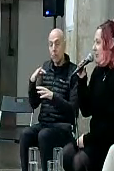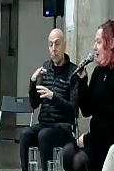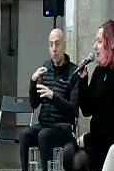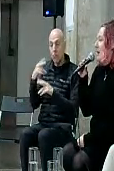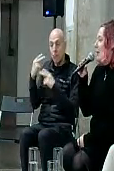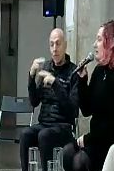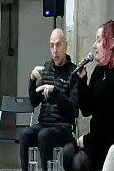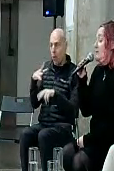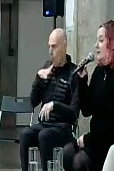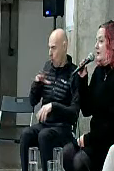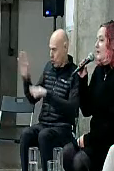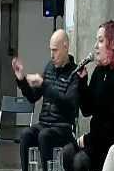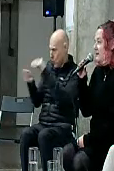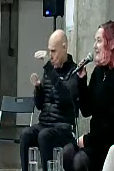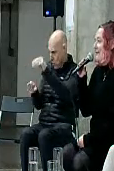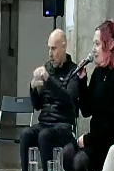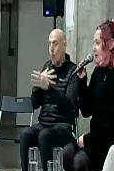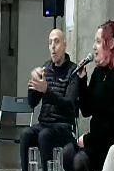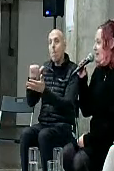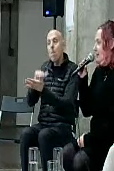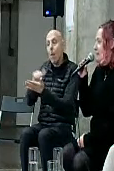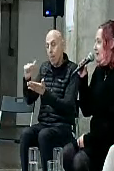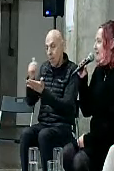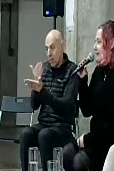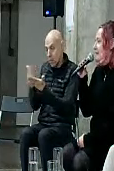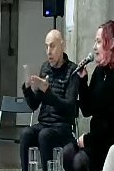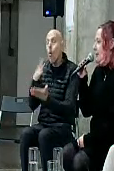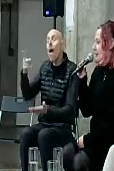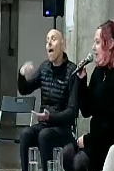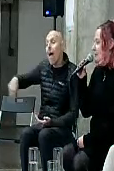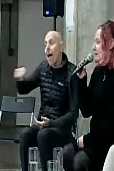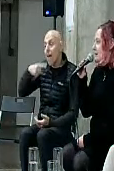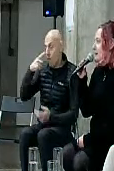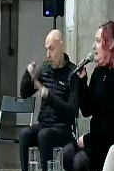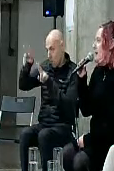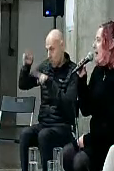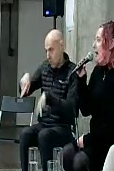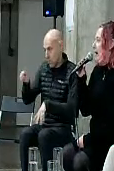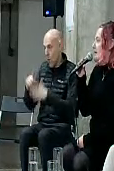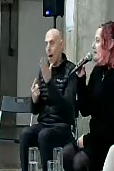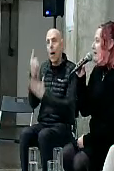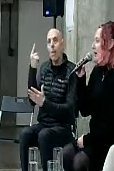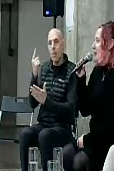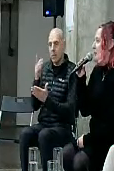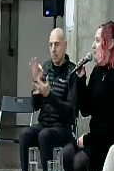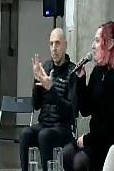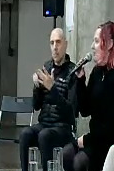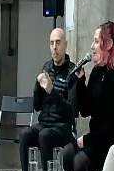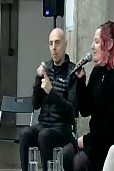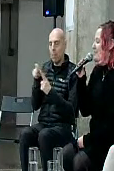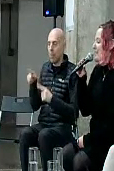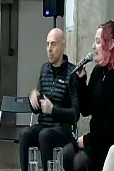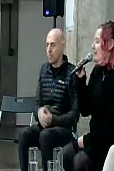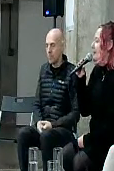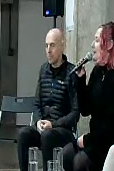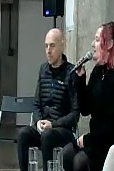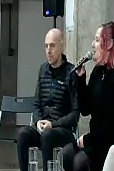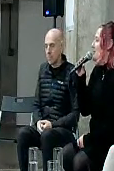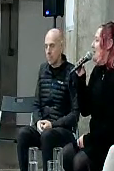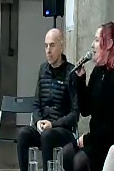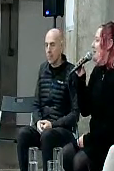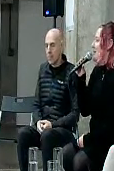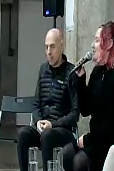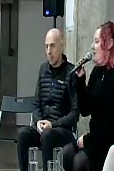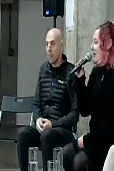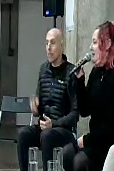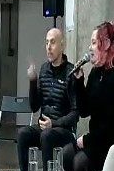this IPR, but I wanted it published. I wanted everybody to be able to see exactly what had happened. And sneakily